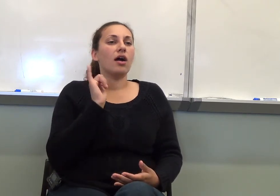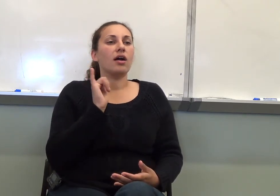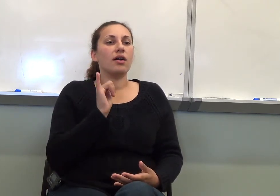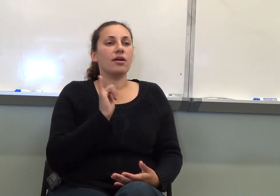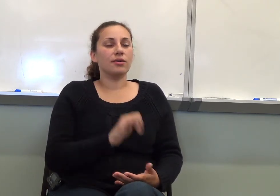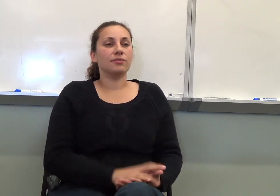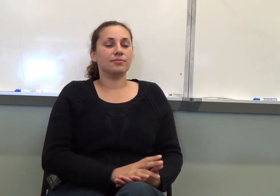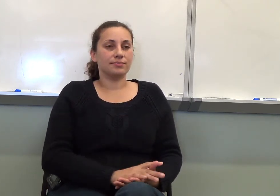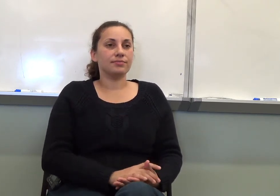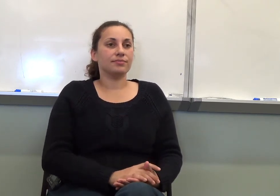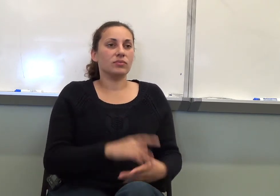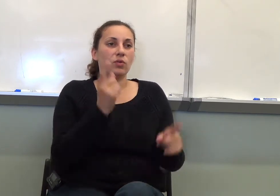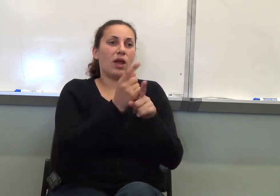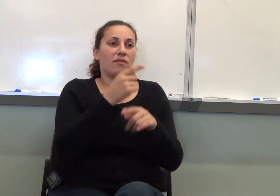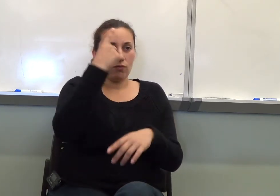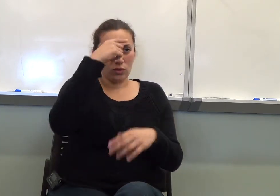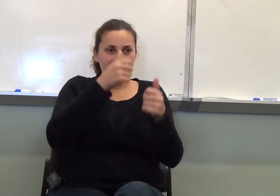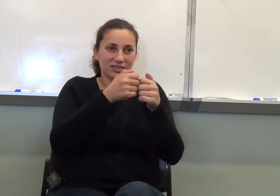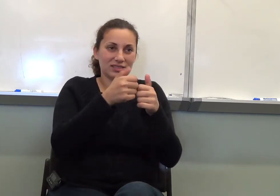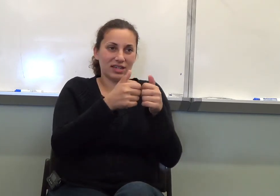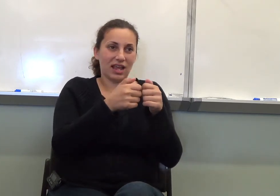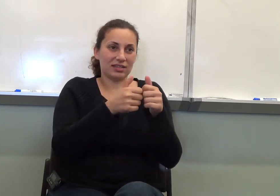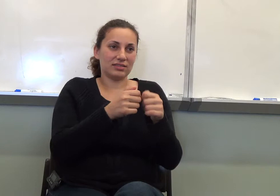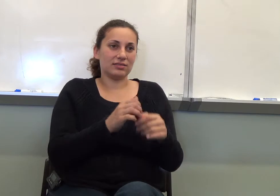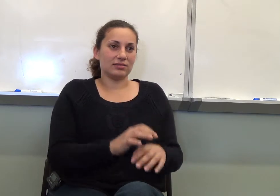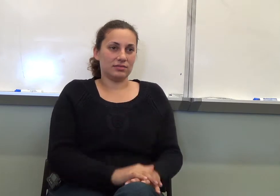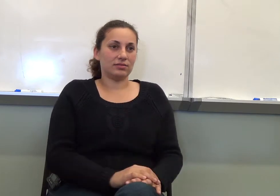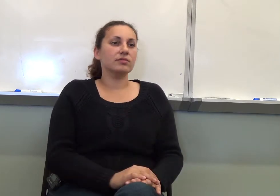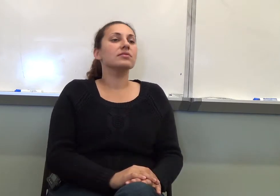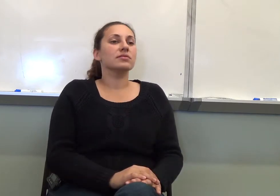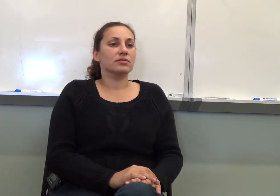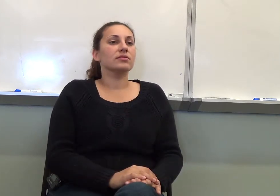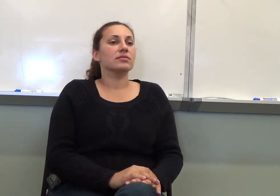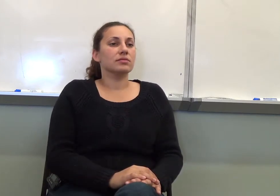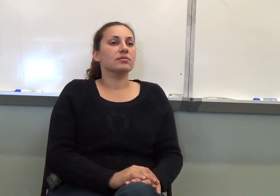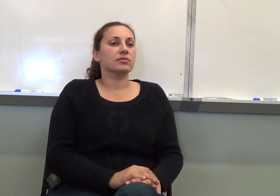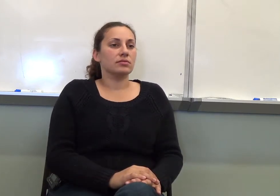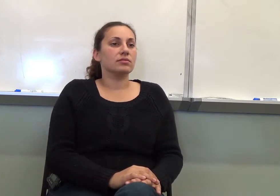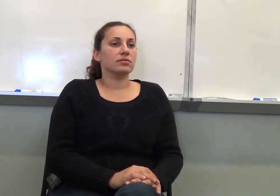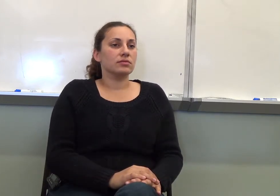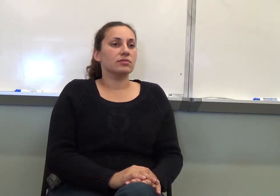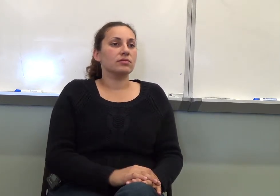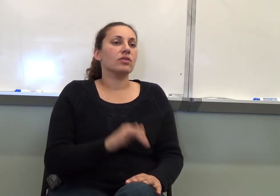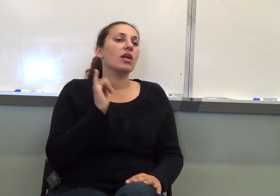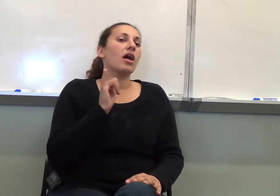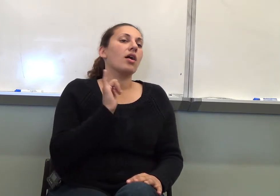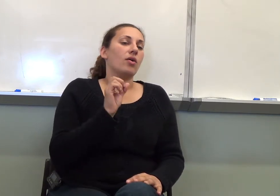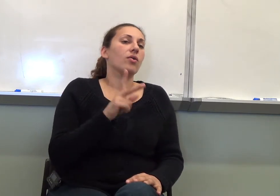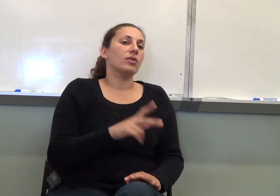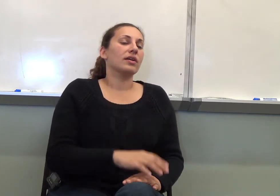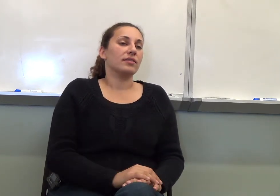one likes it. I mean, this is not something you smile about, but it's necessary to get the equation solved.